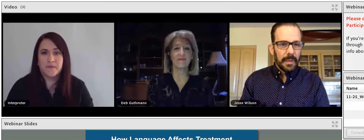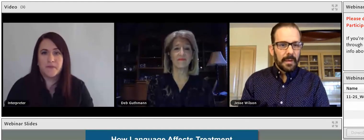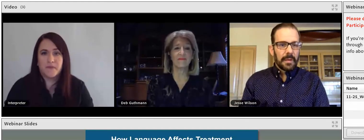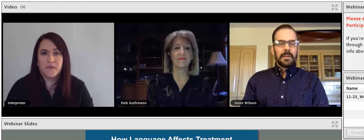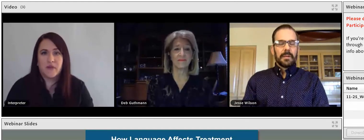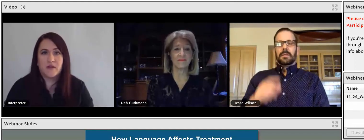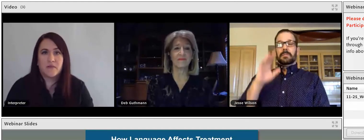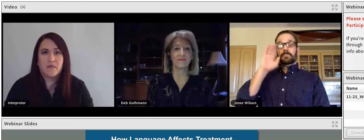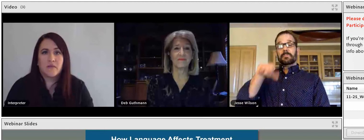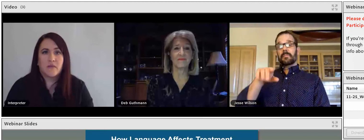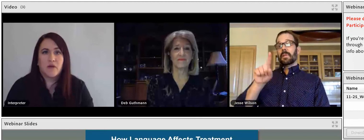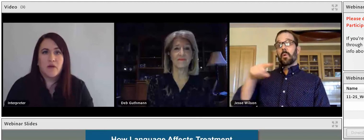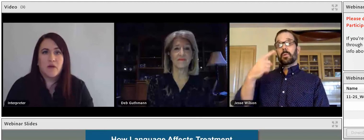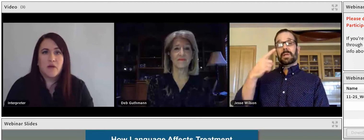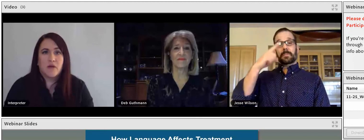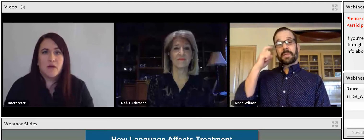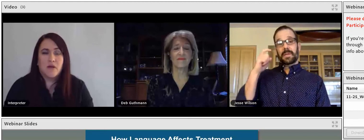therapy.